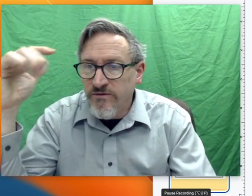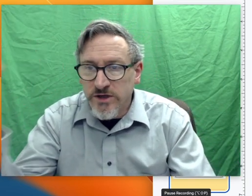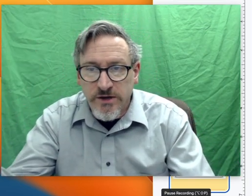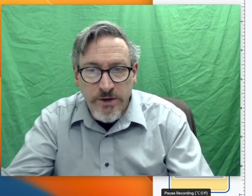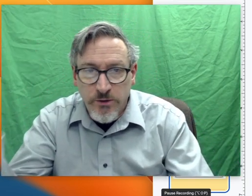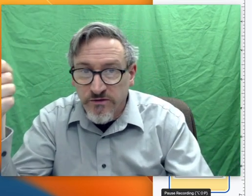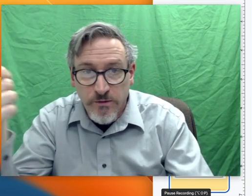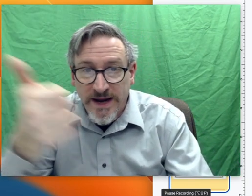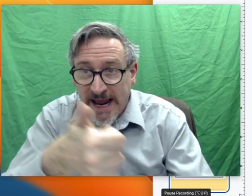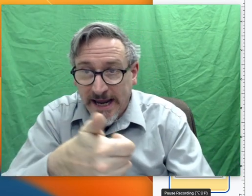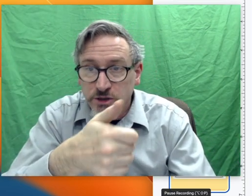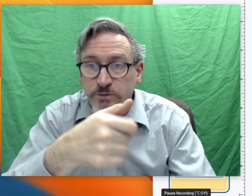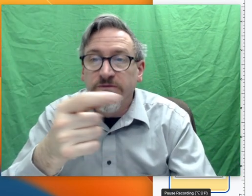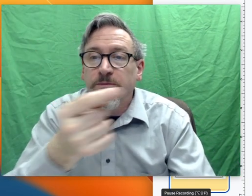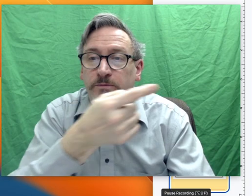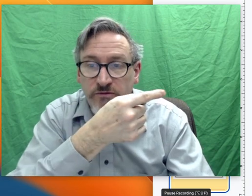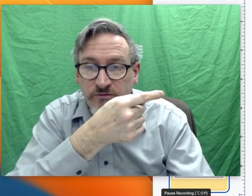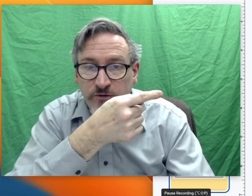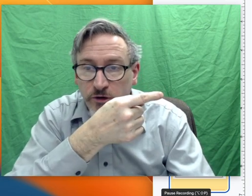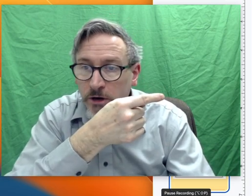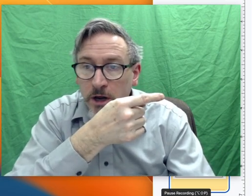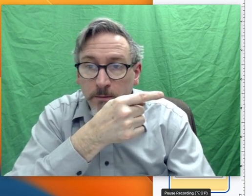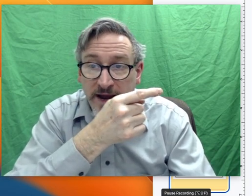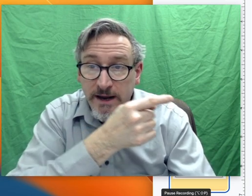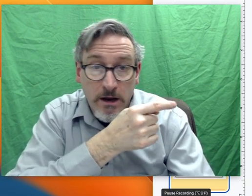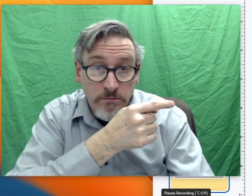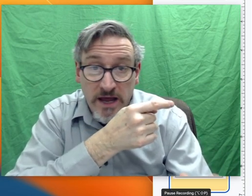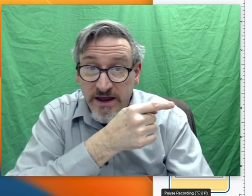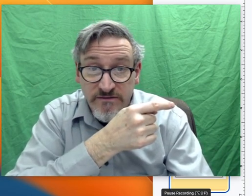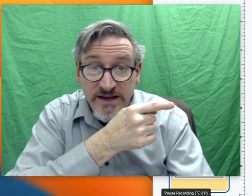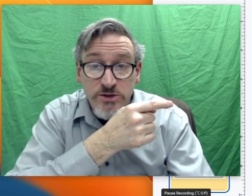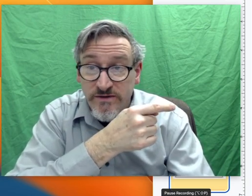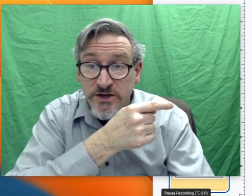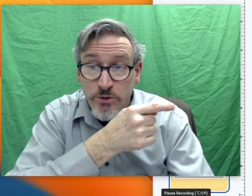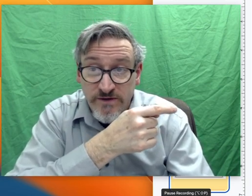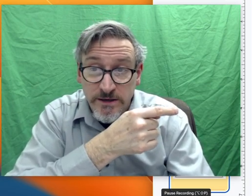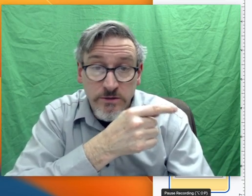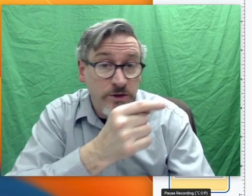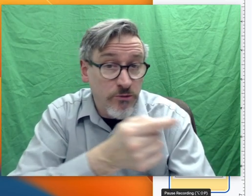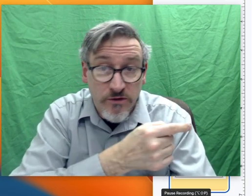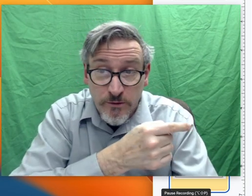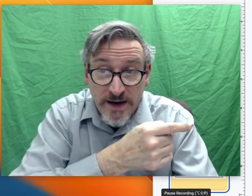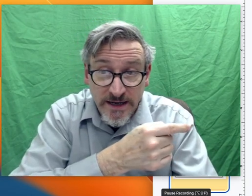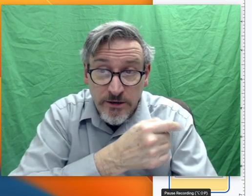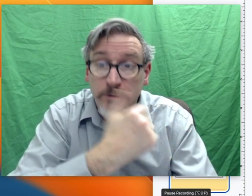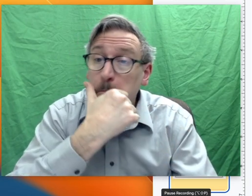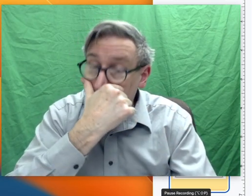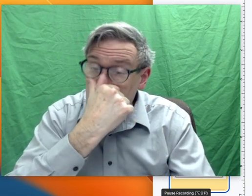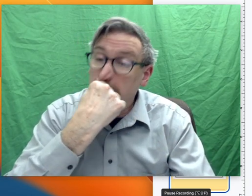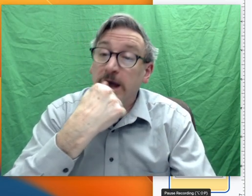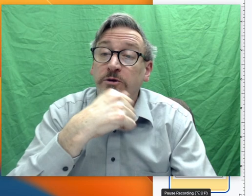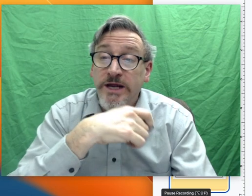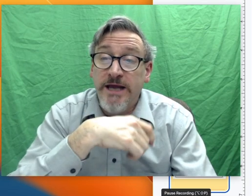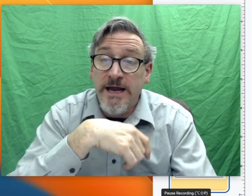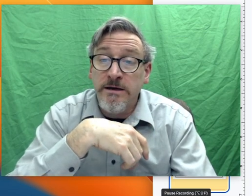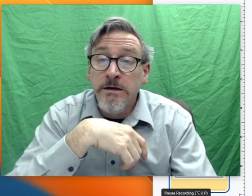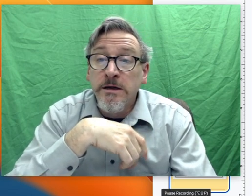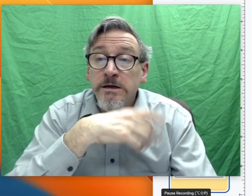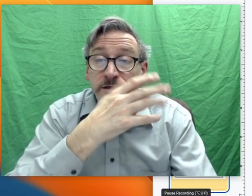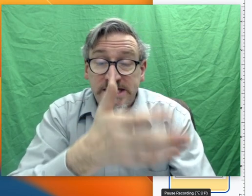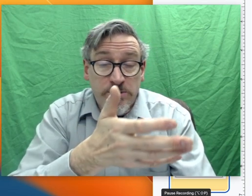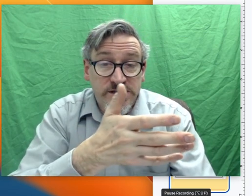we can refer by age, we refer by event to event to event, we can refer by year, and we